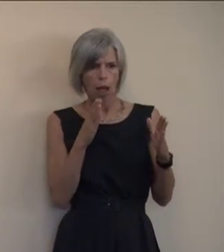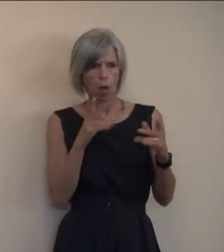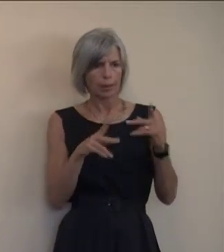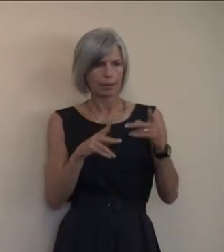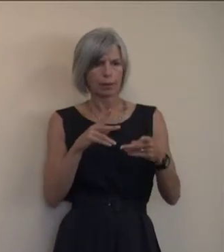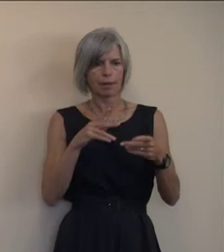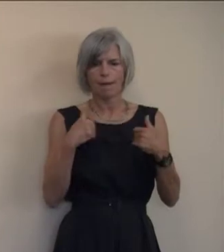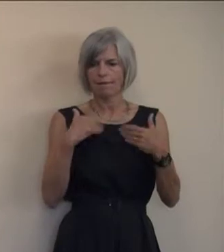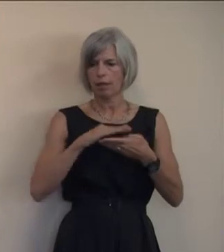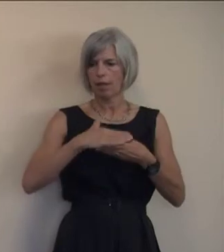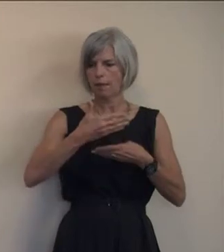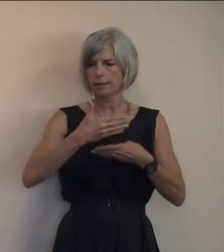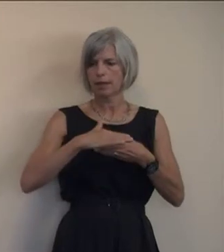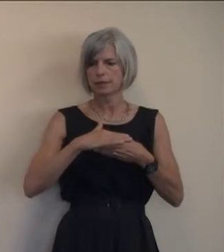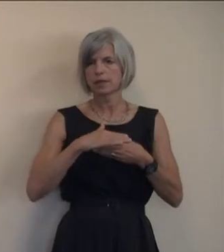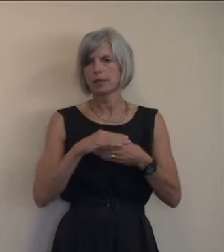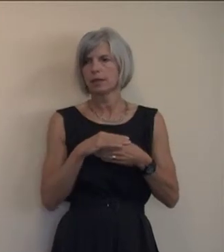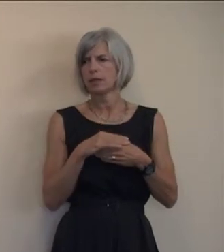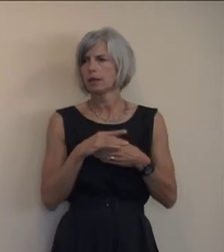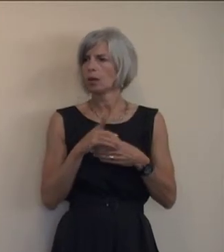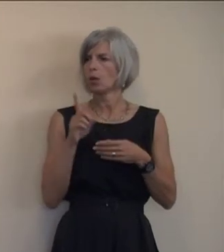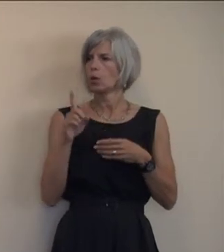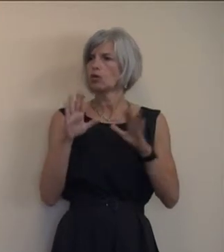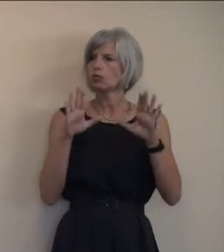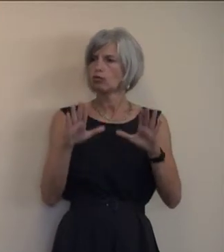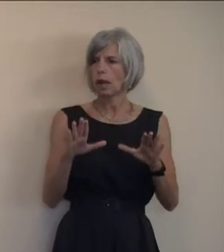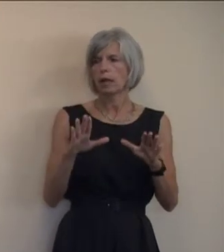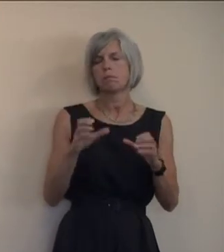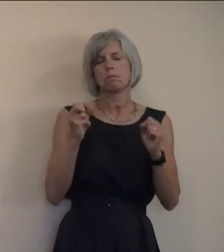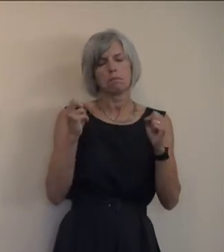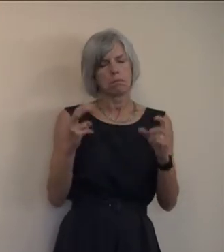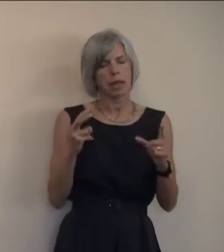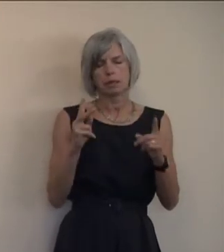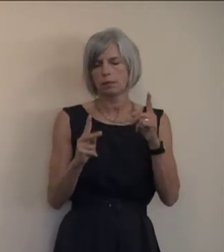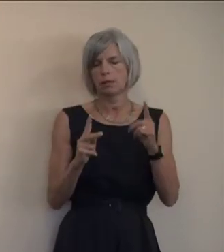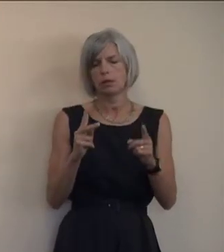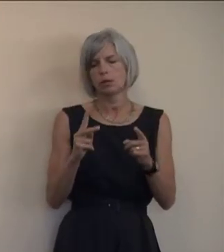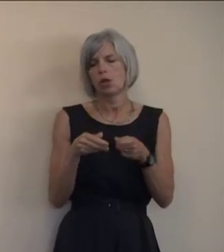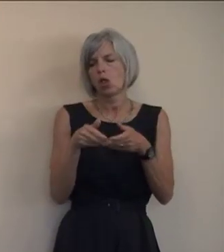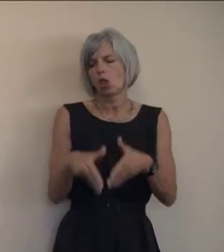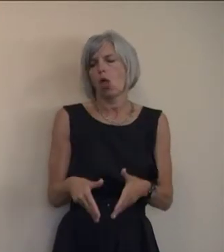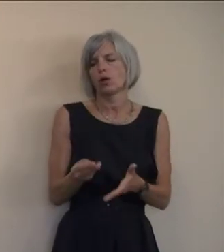could look it up. There was a great wealth loss for everybody.